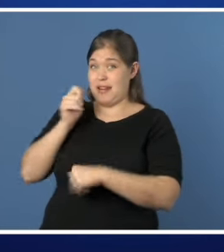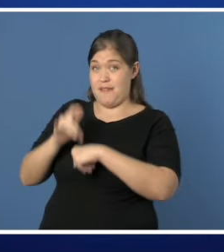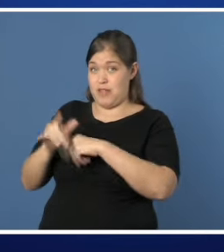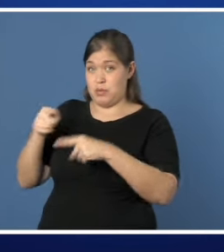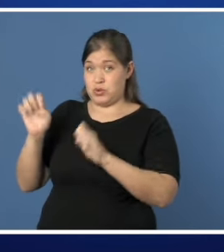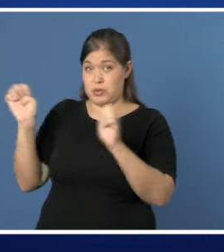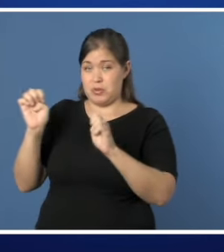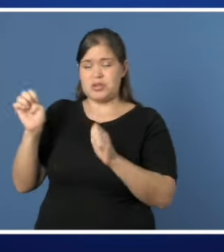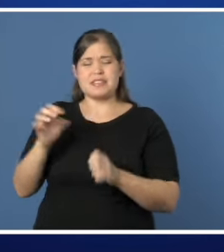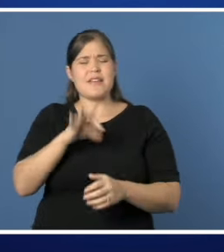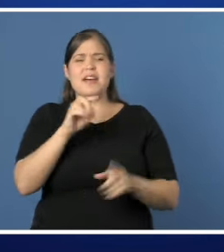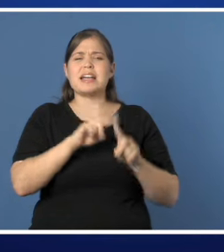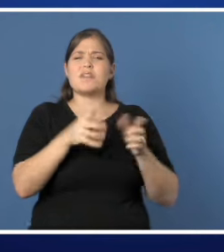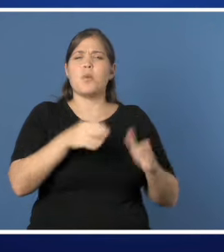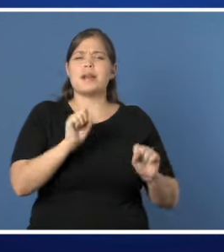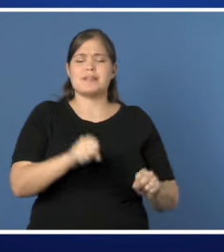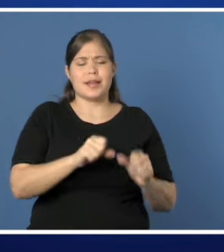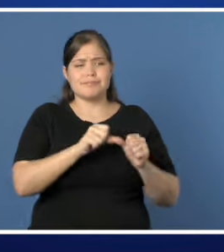available in emergencies